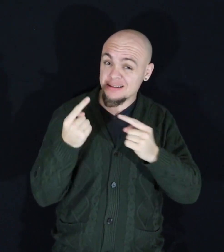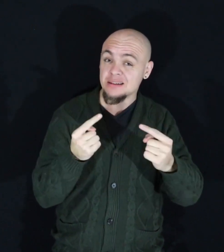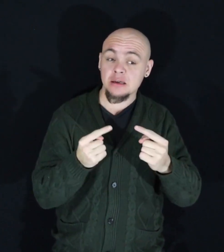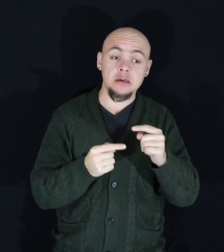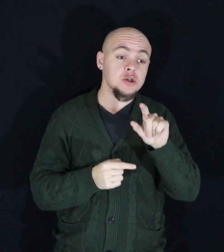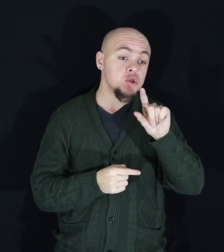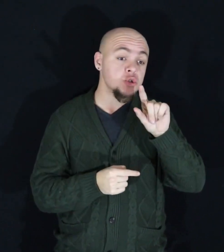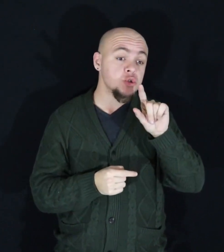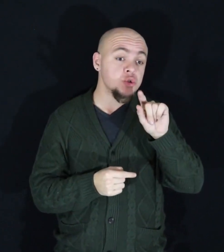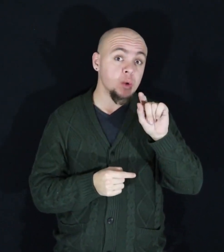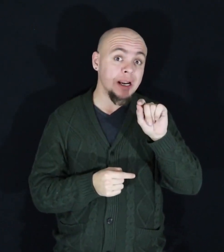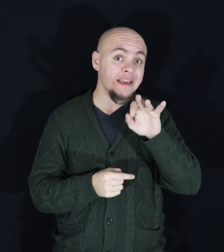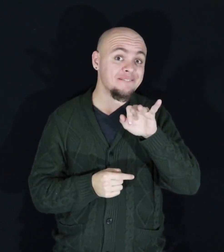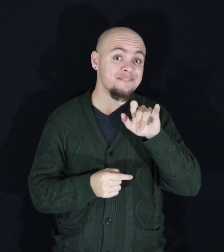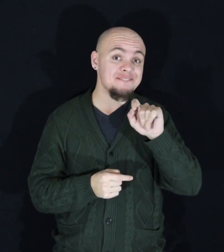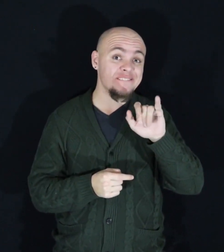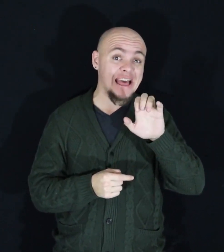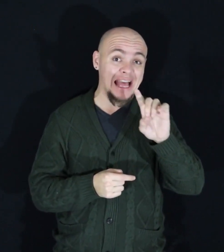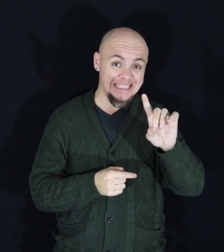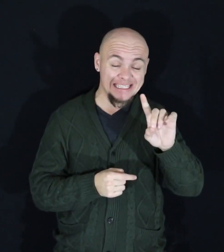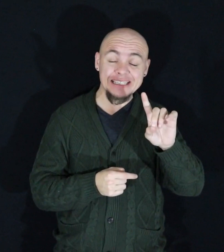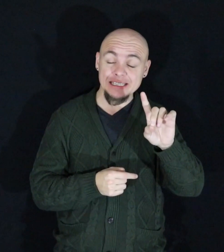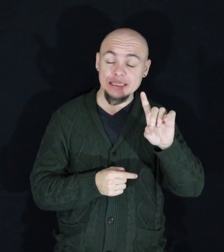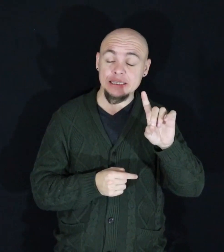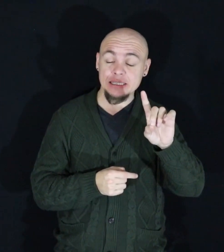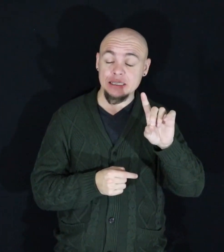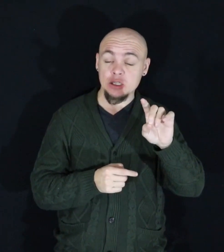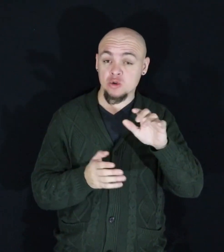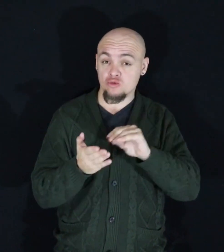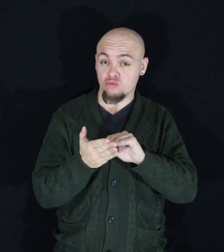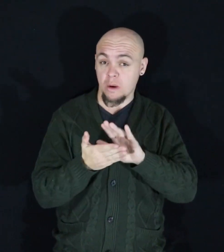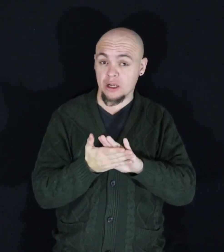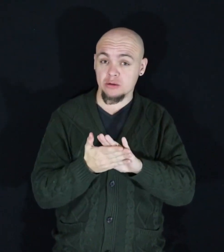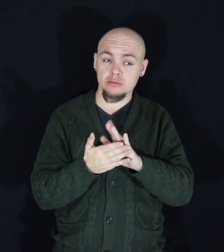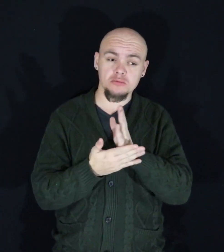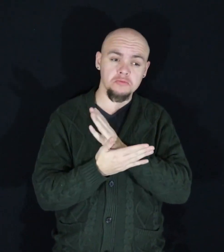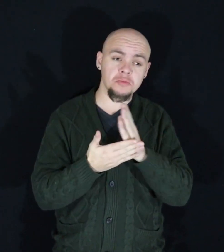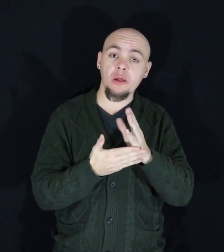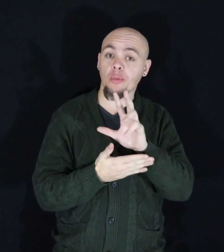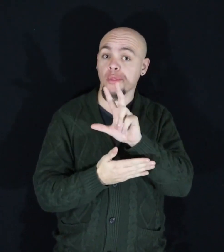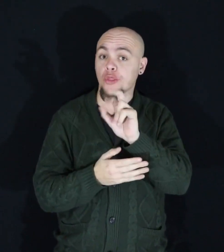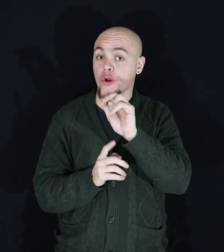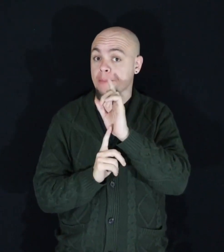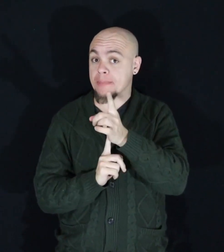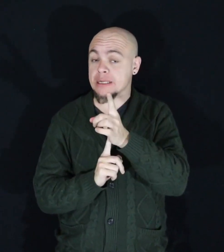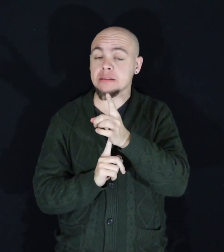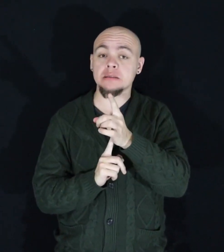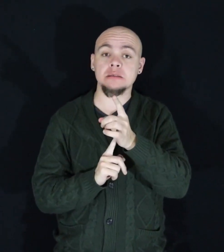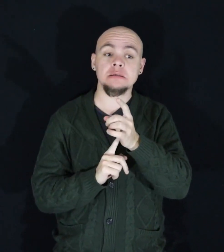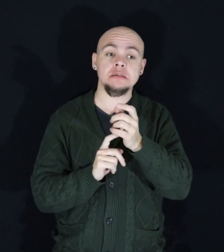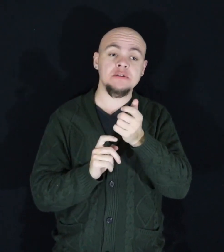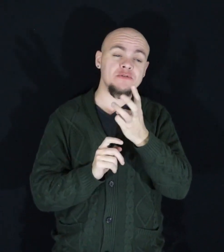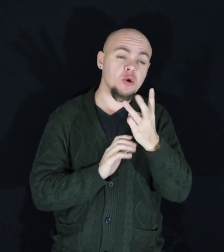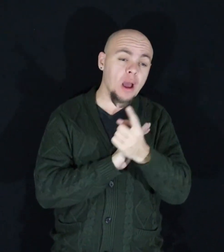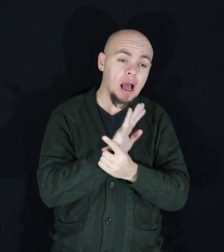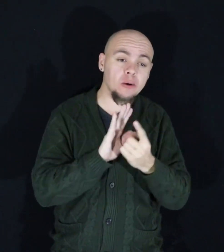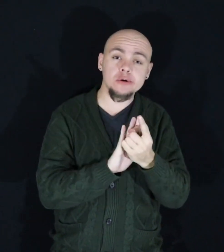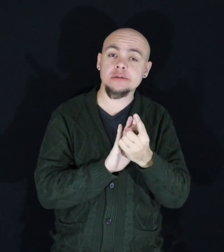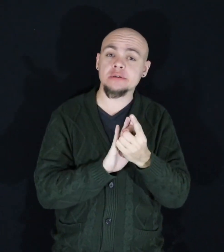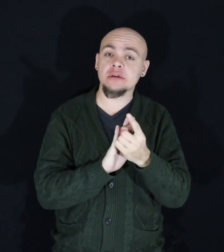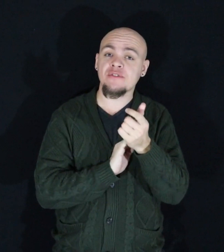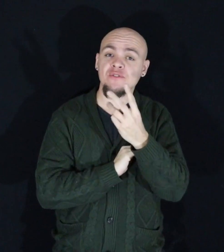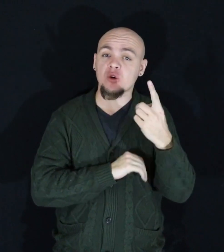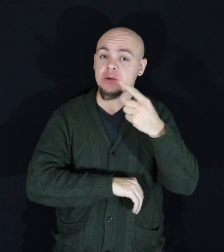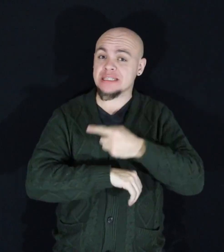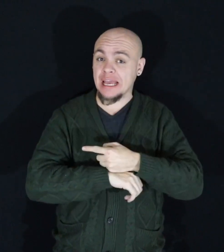over 20 fastest known time records in various mountain spaces, ranging from 30 minutes to multiple hours, several days in a